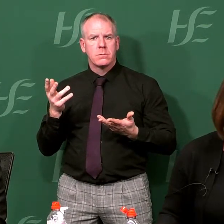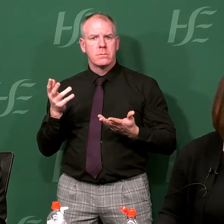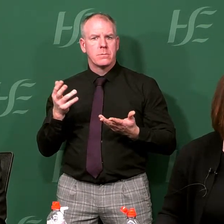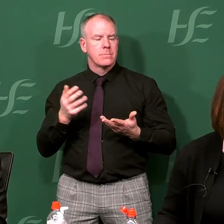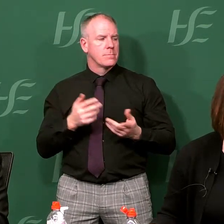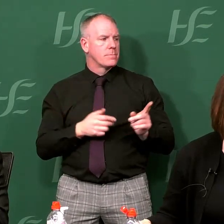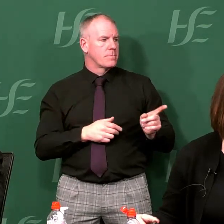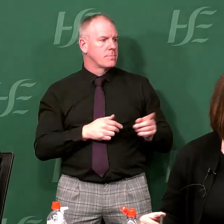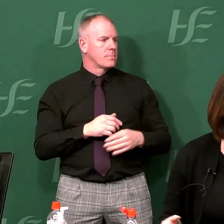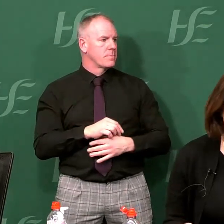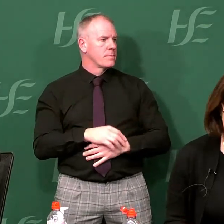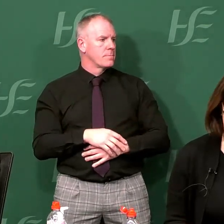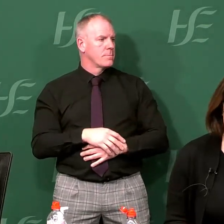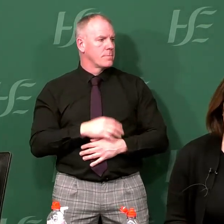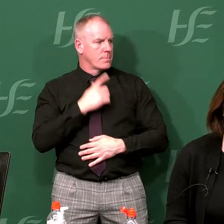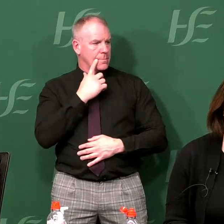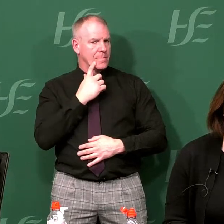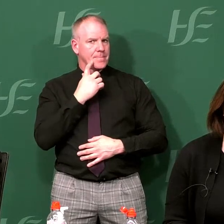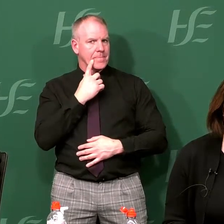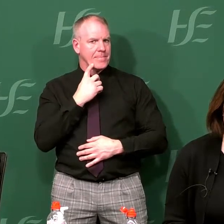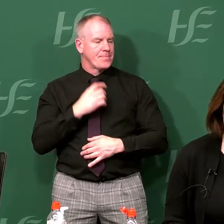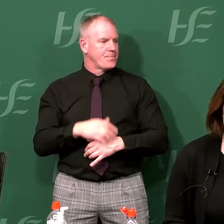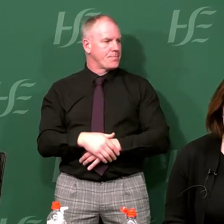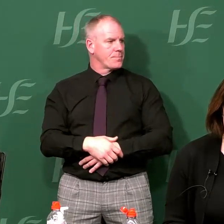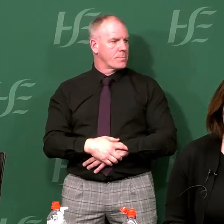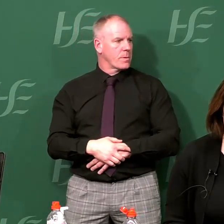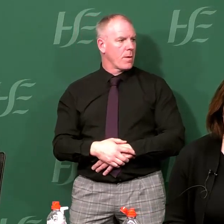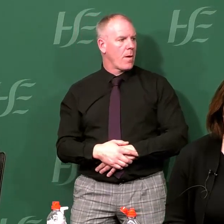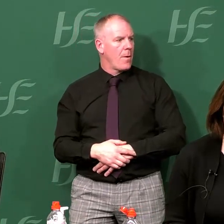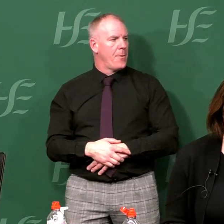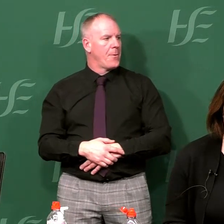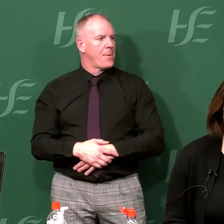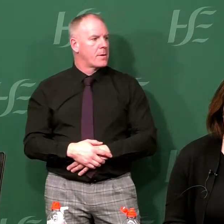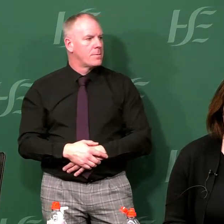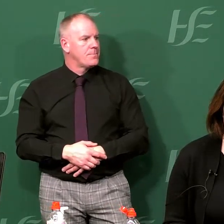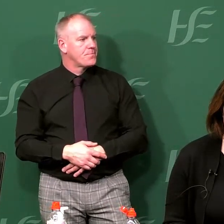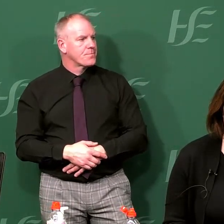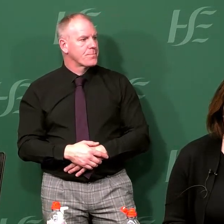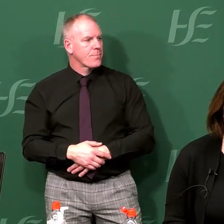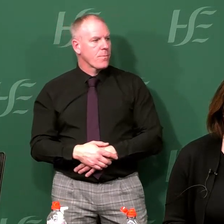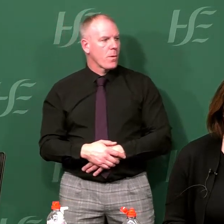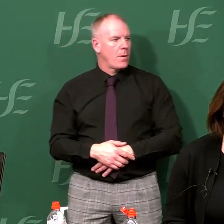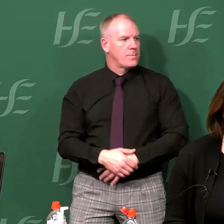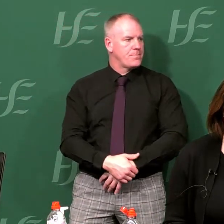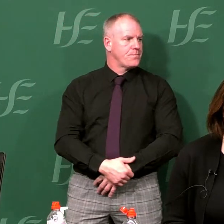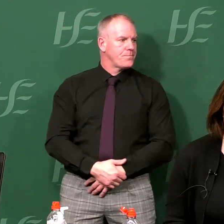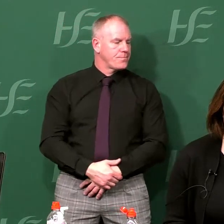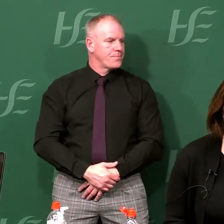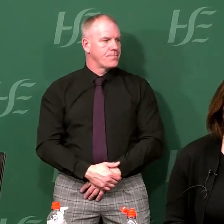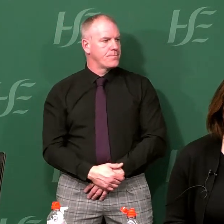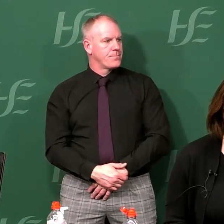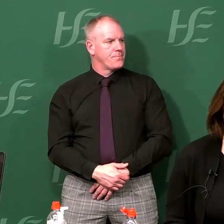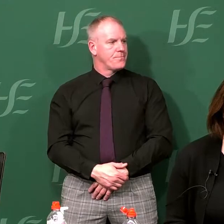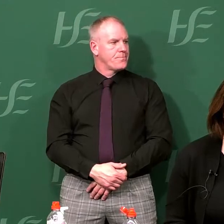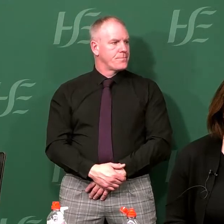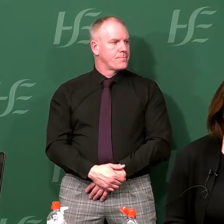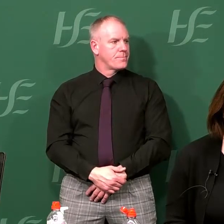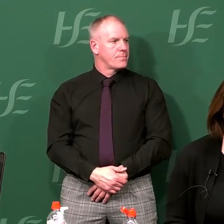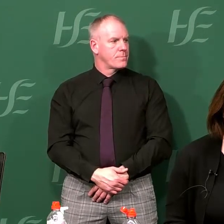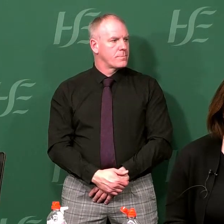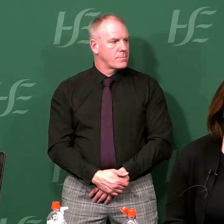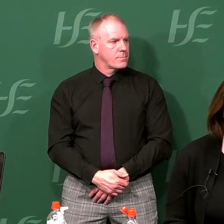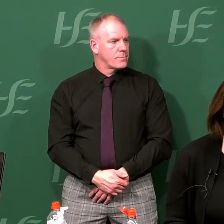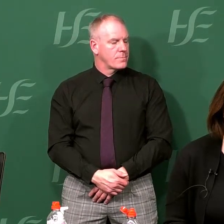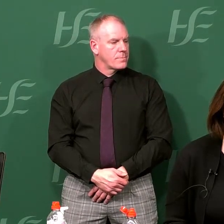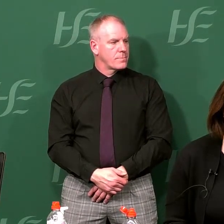to reiterate, it's an important question you ask. It's important to give clarity in this. Is if you haven't completed your primary vaccination course, in other